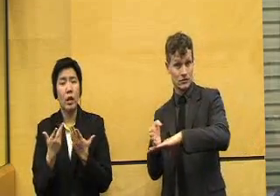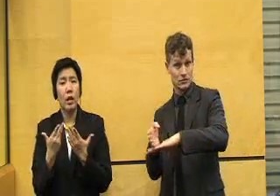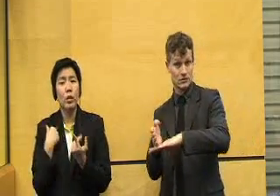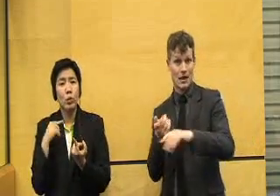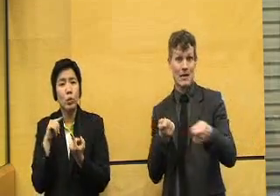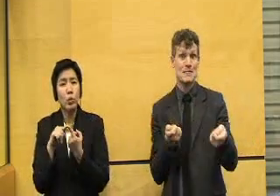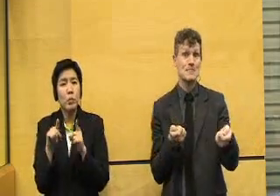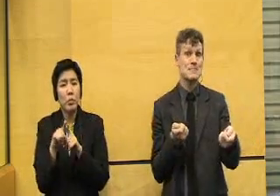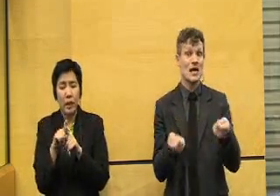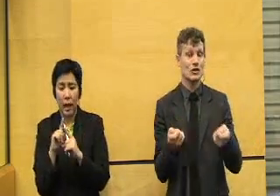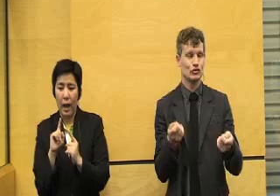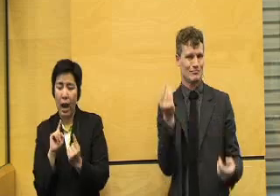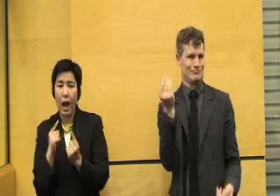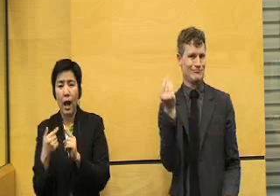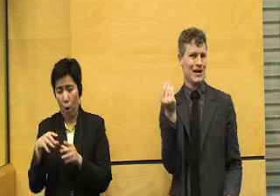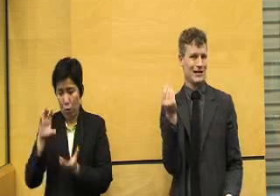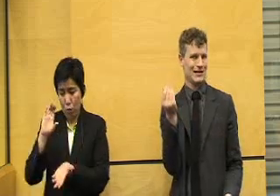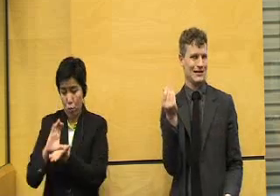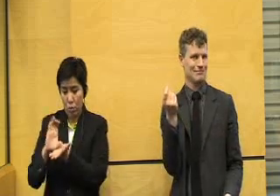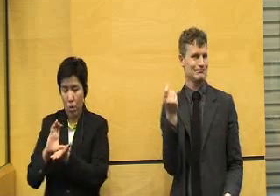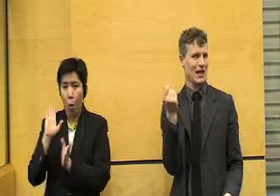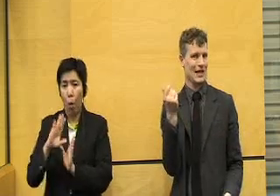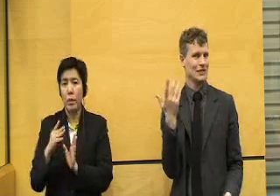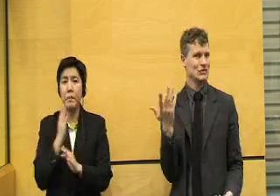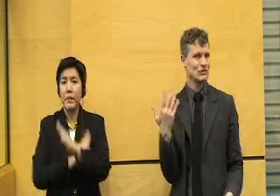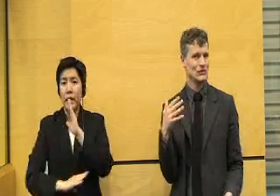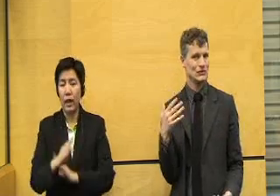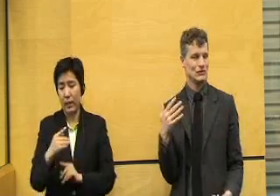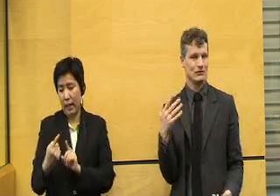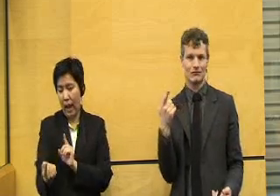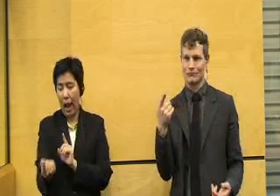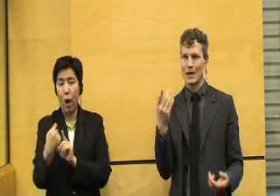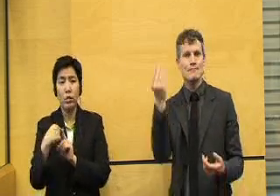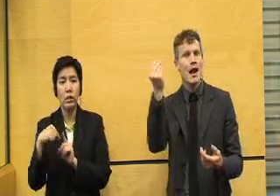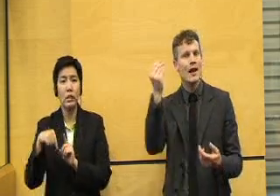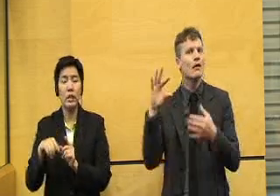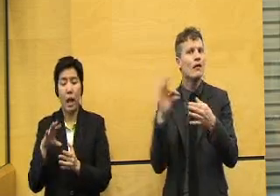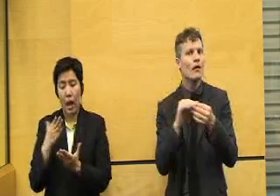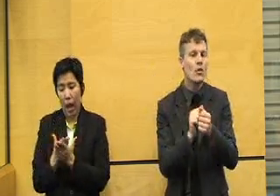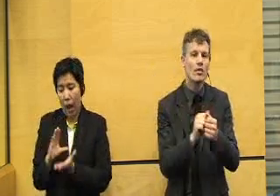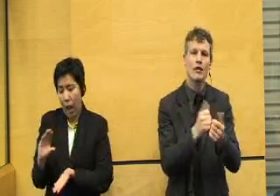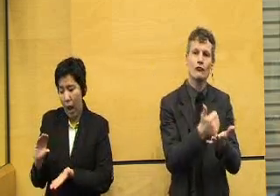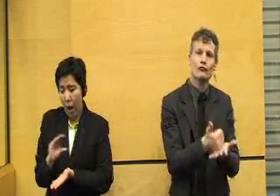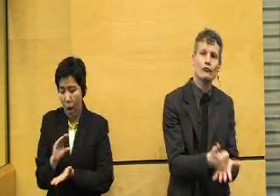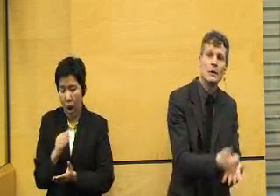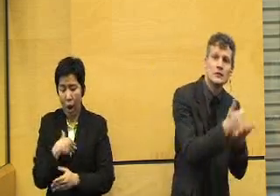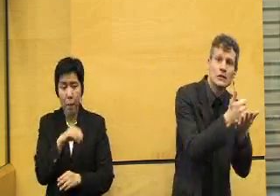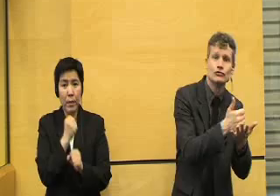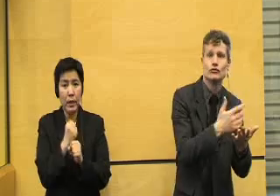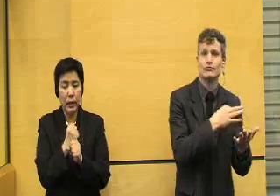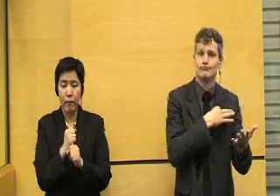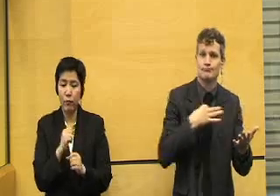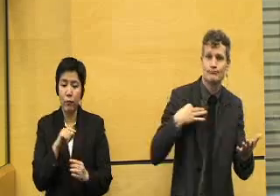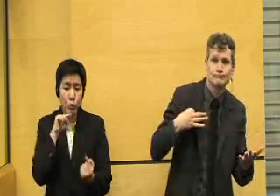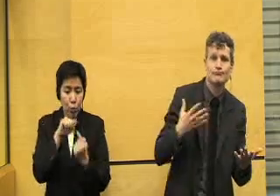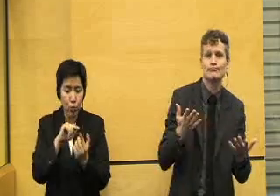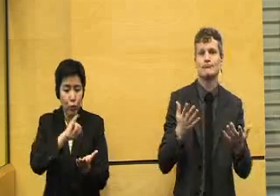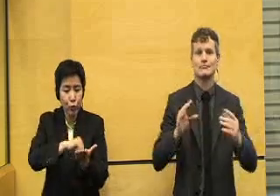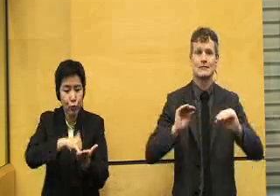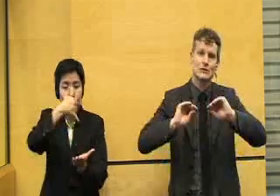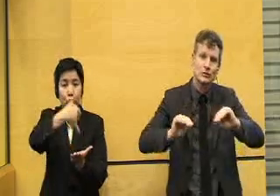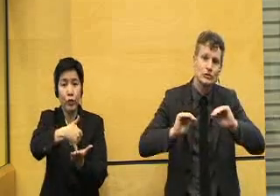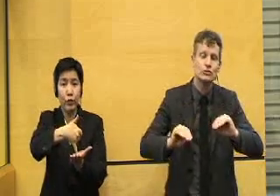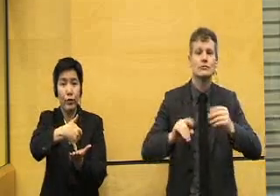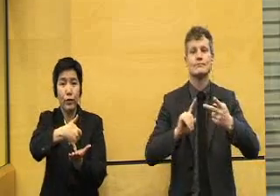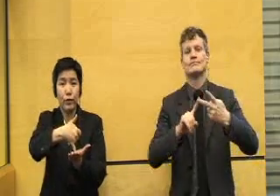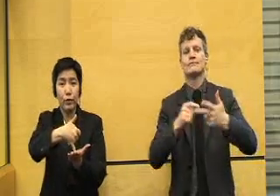accumulated disability fund for use in the areas of rehabilitation, education, and employment,